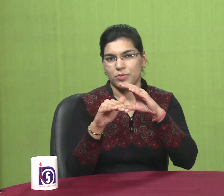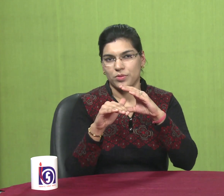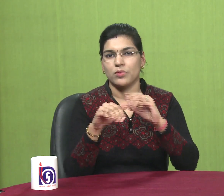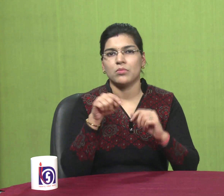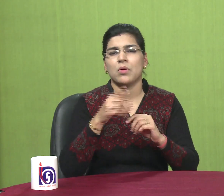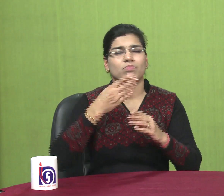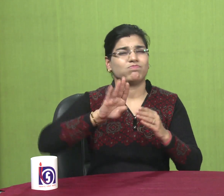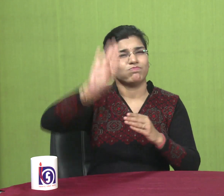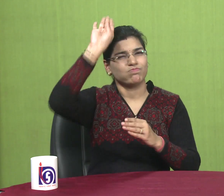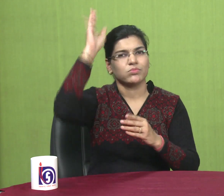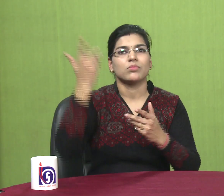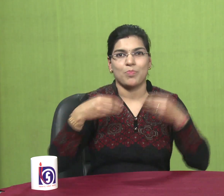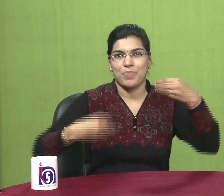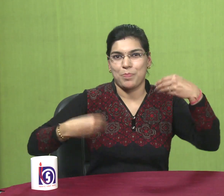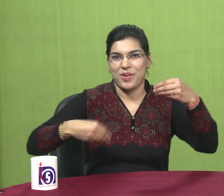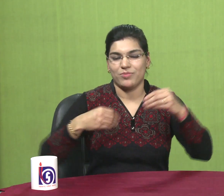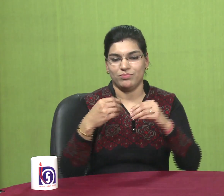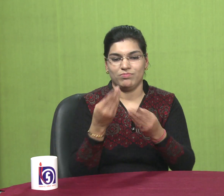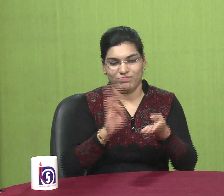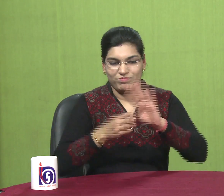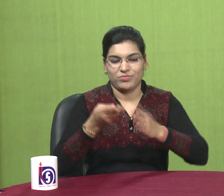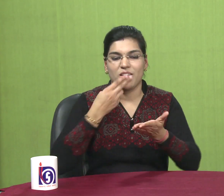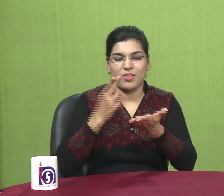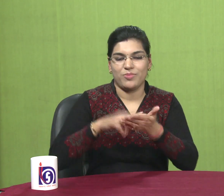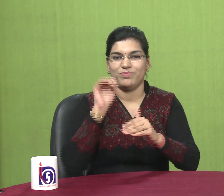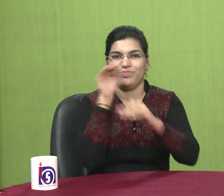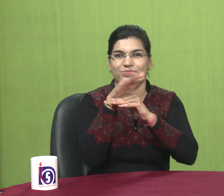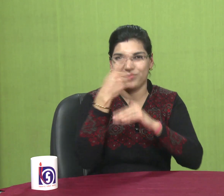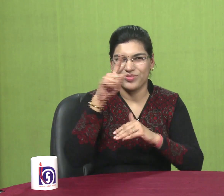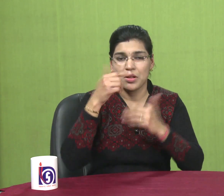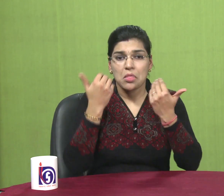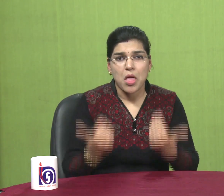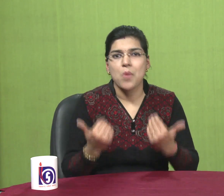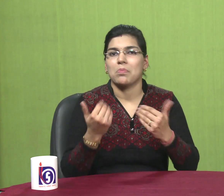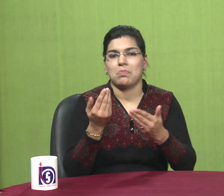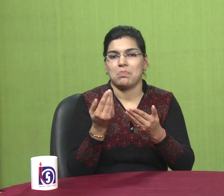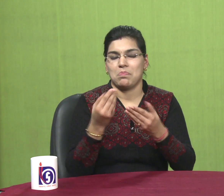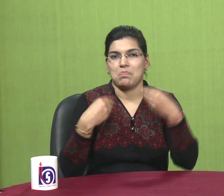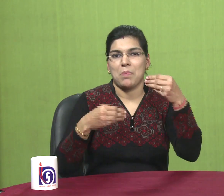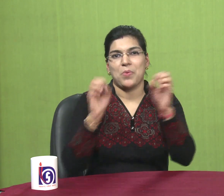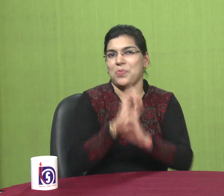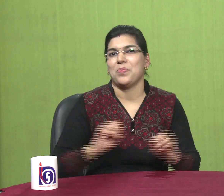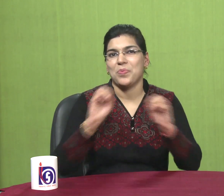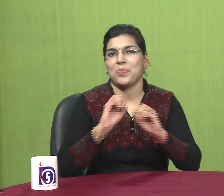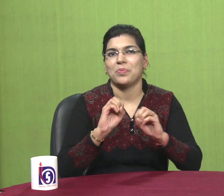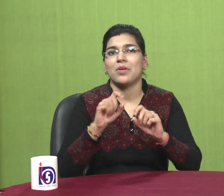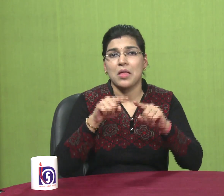Email, also called electronic mail. Email is a paperless method of sending messages, letters, videos,